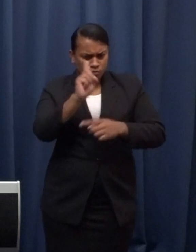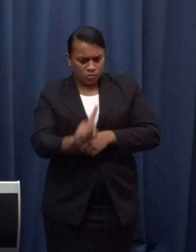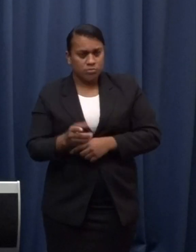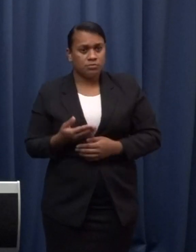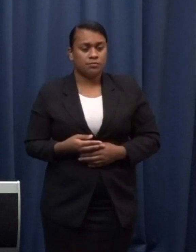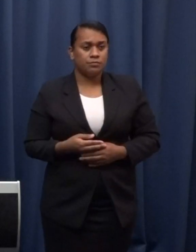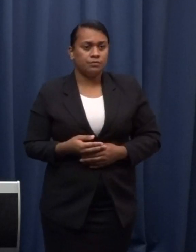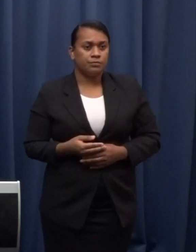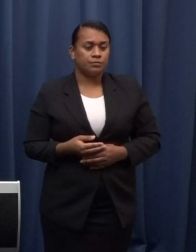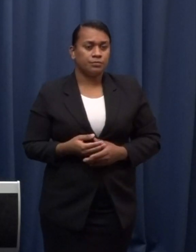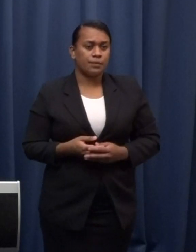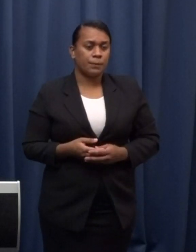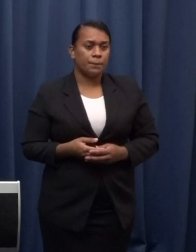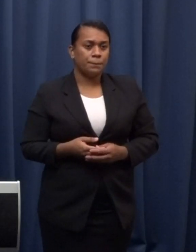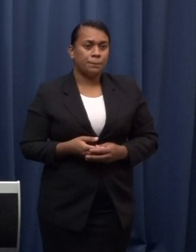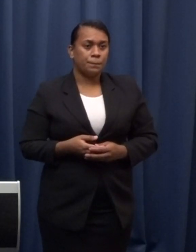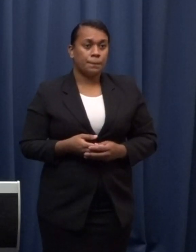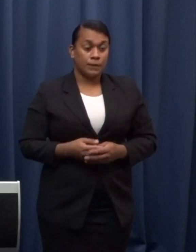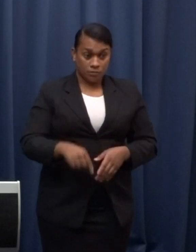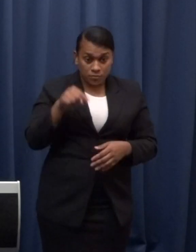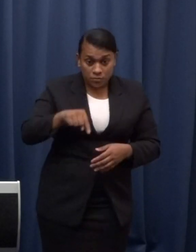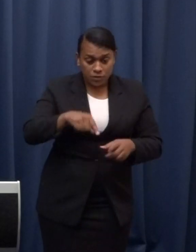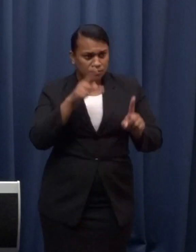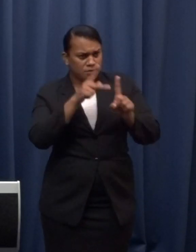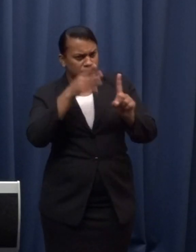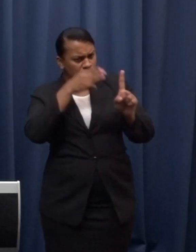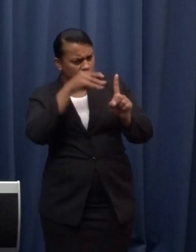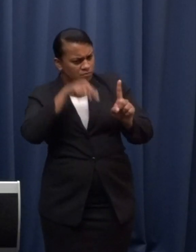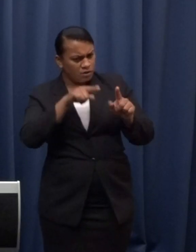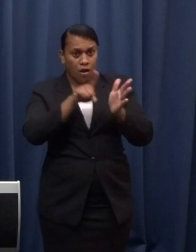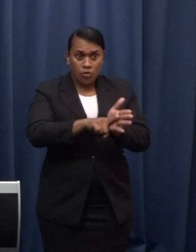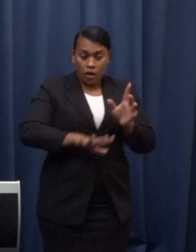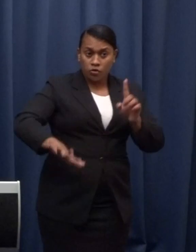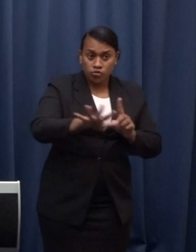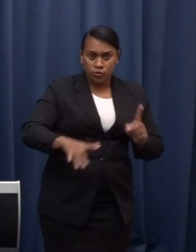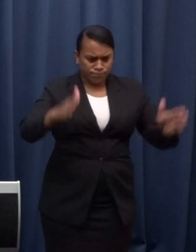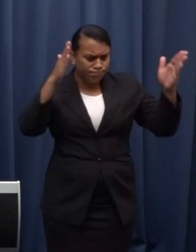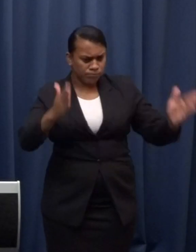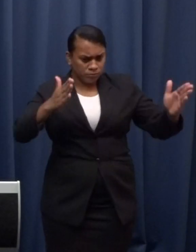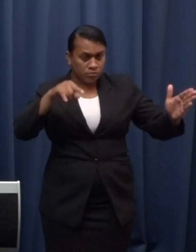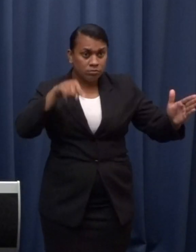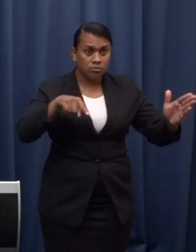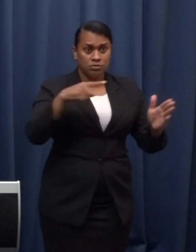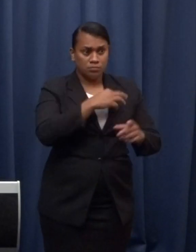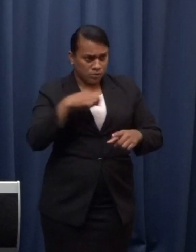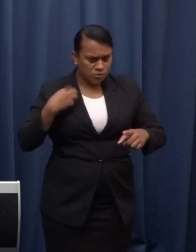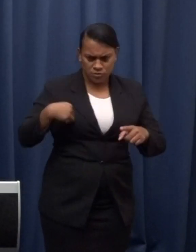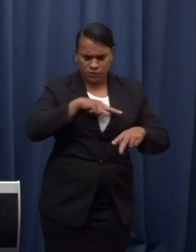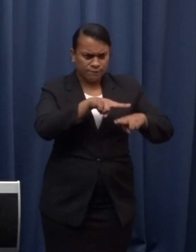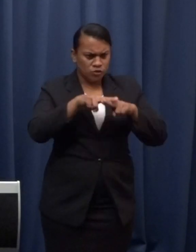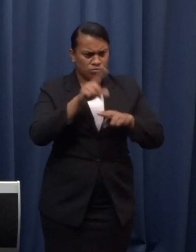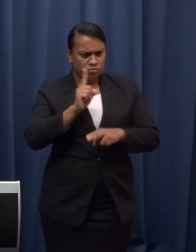Outside of these containment measures in the Greater Lautoka area, our nationwide efforts to contain COVID-19 are also being drastically